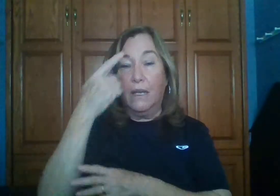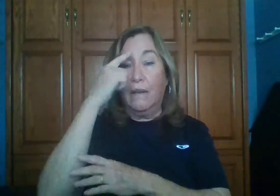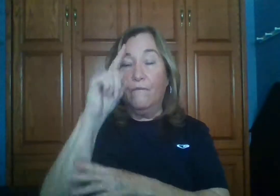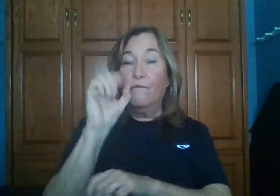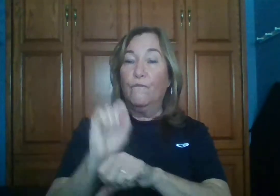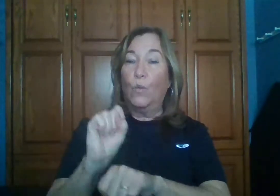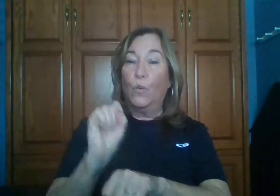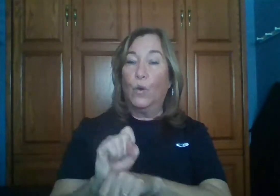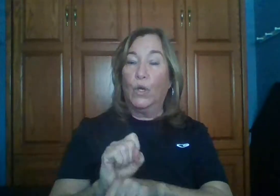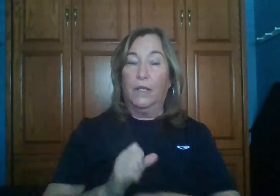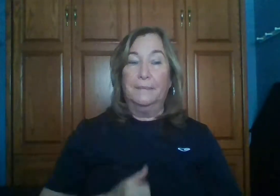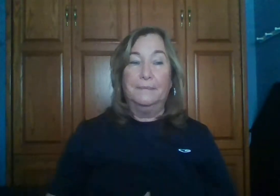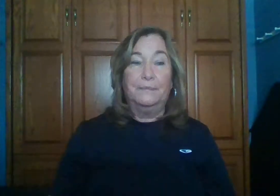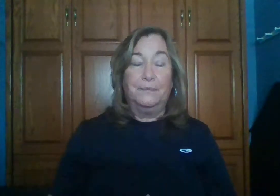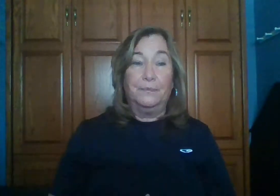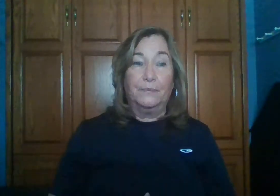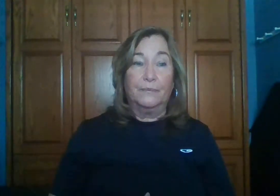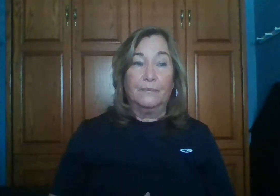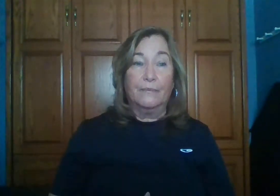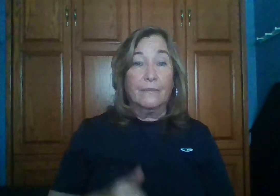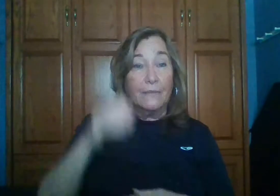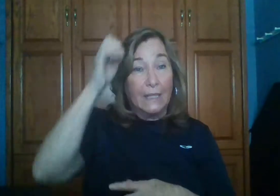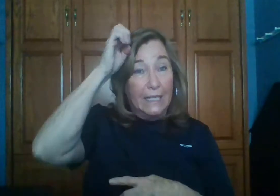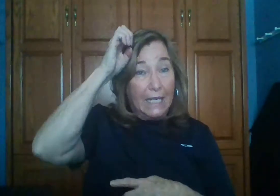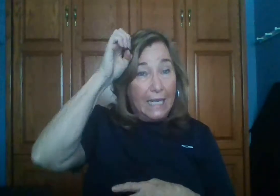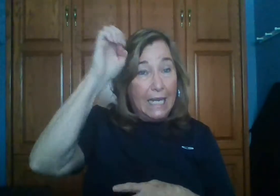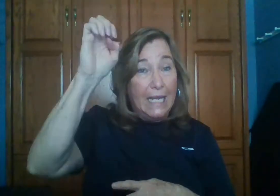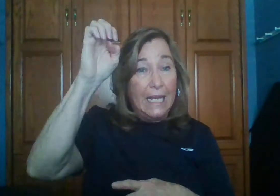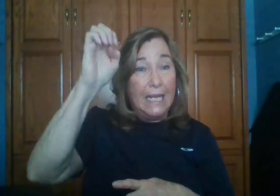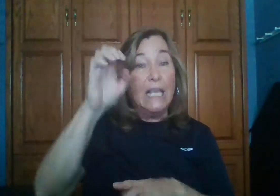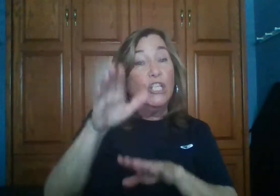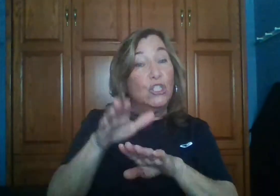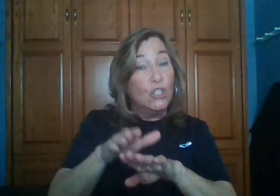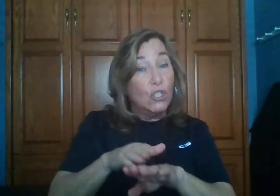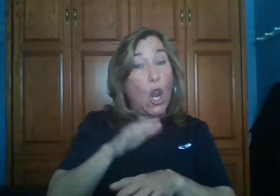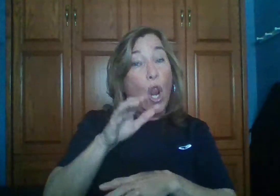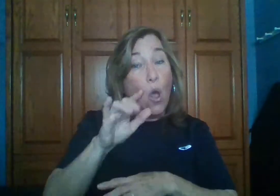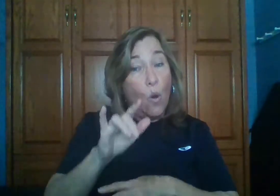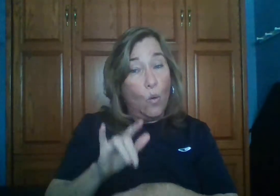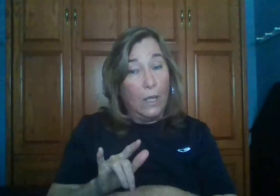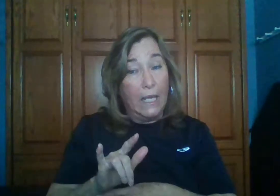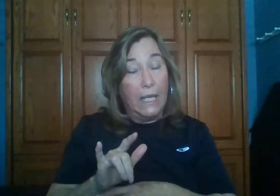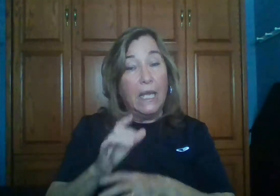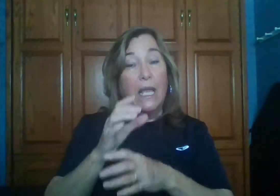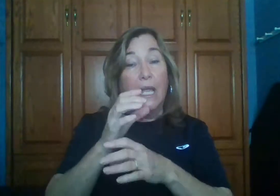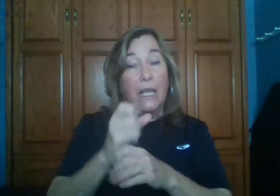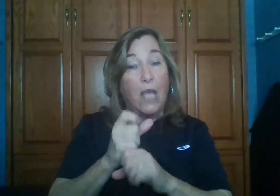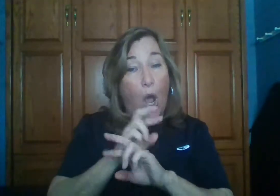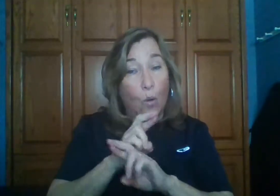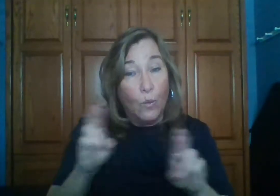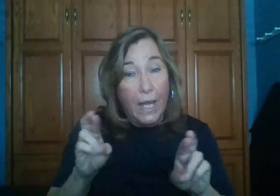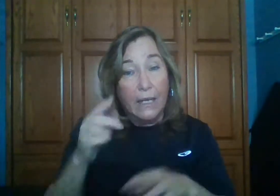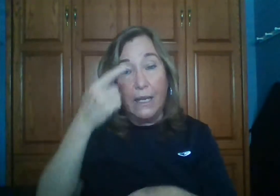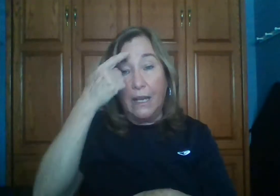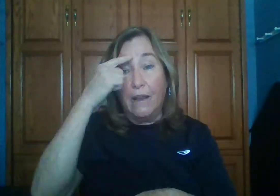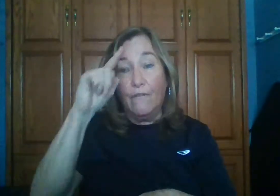Again. He slowly got ready for work.